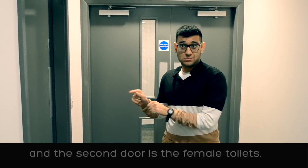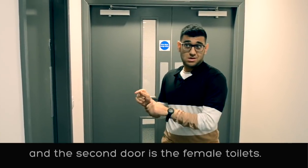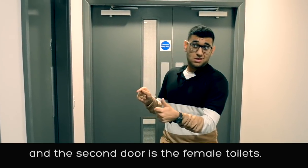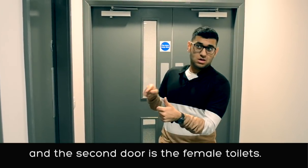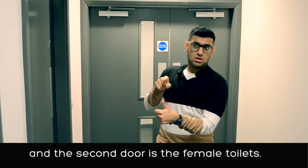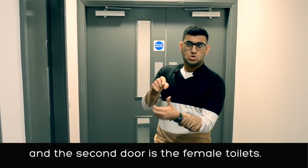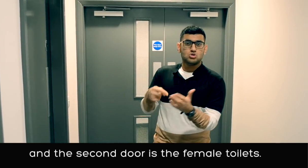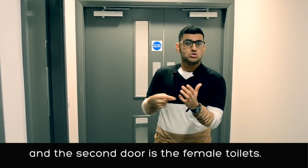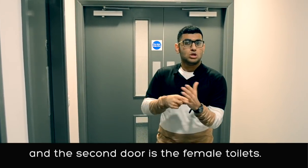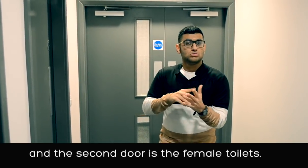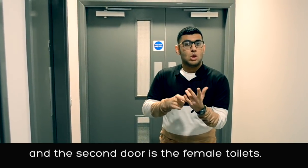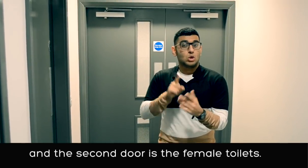is the female toilets.